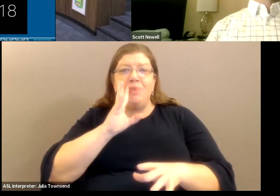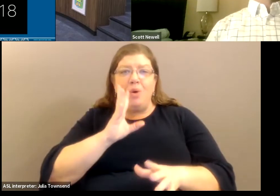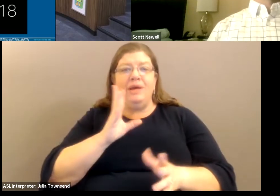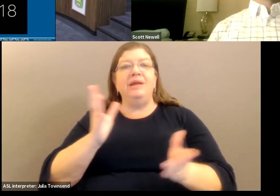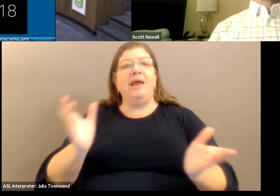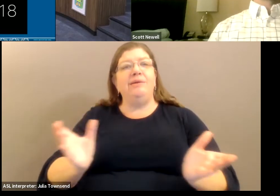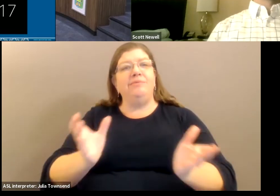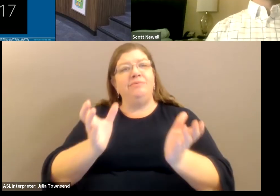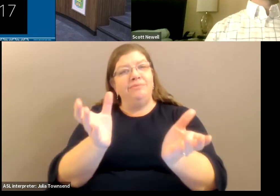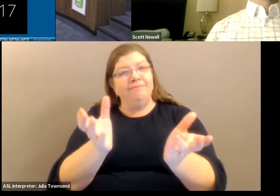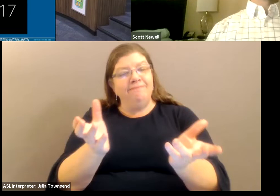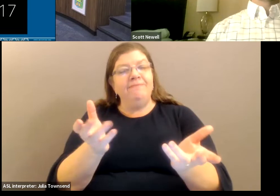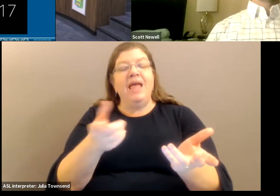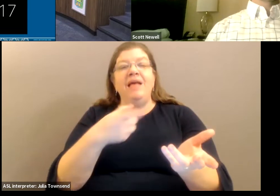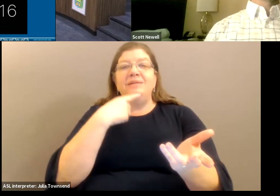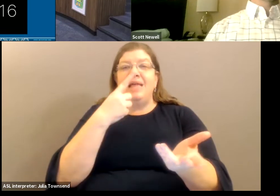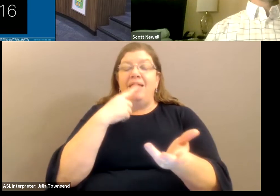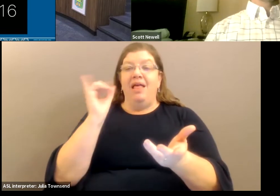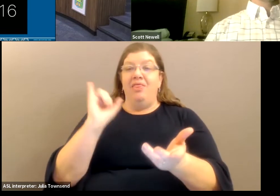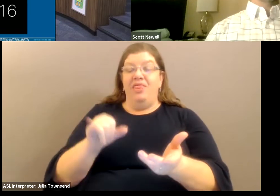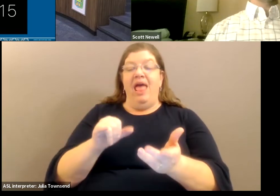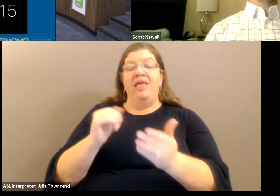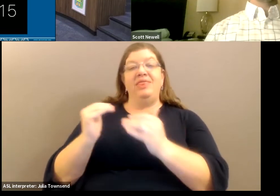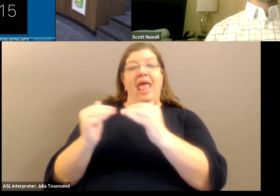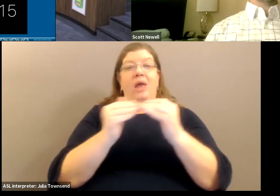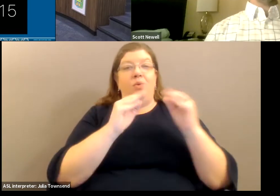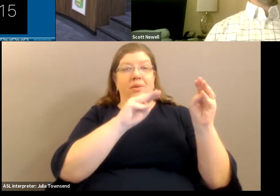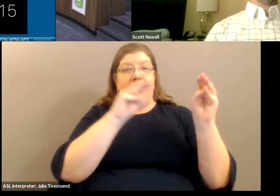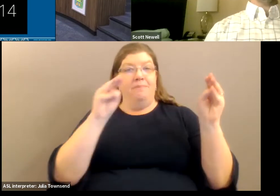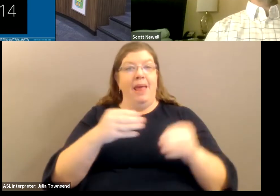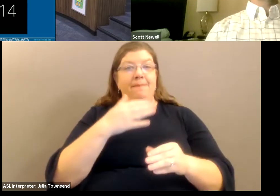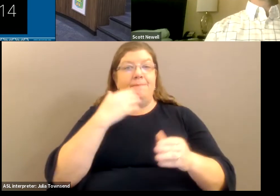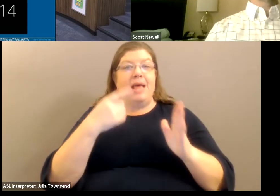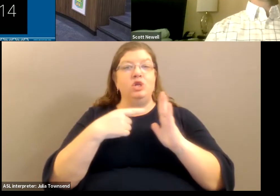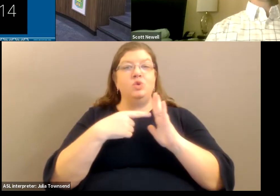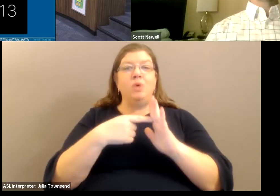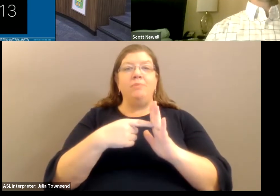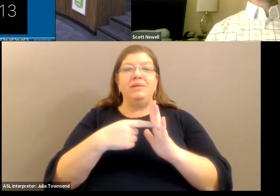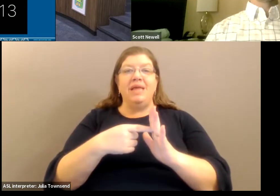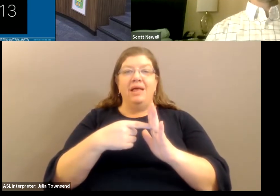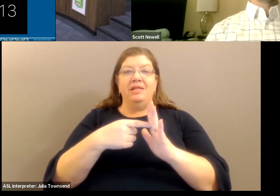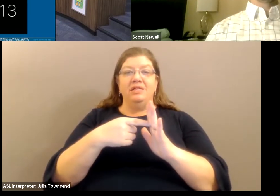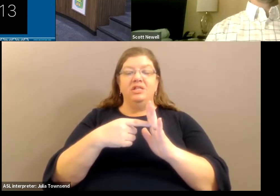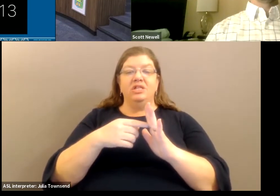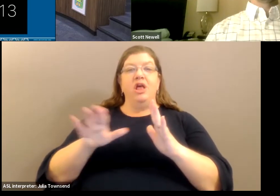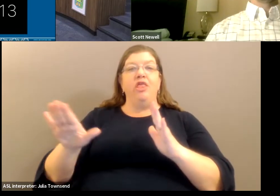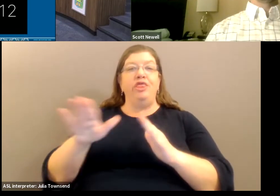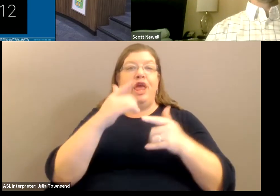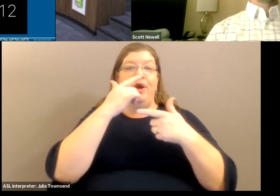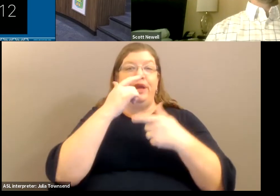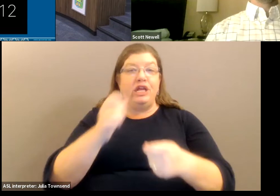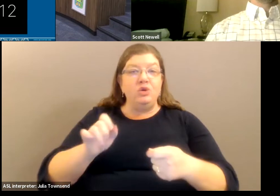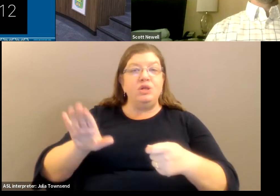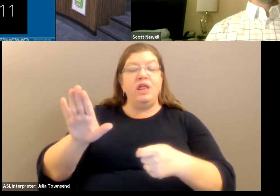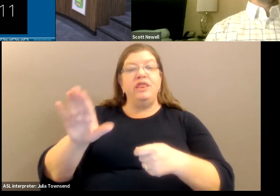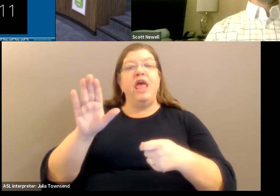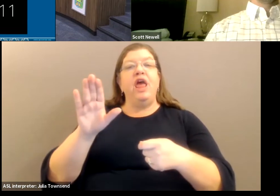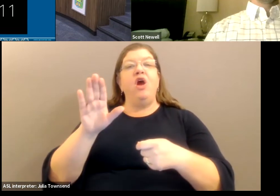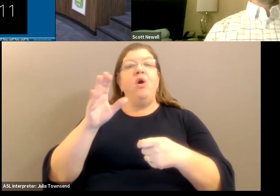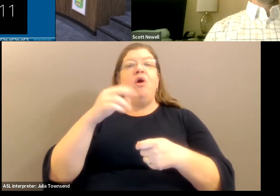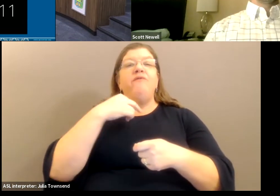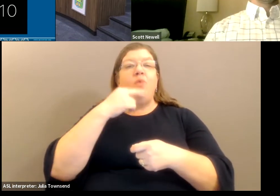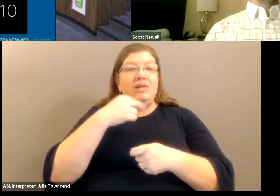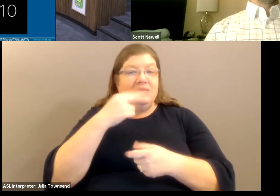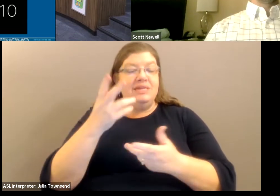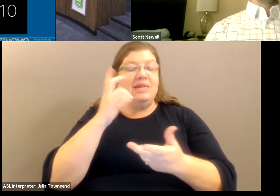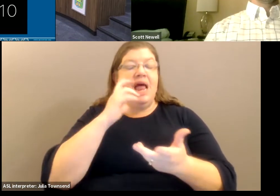have said that the equity map is the map that best represents their interests and voices. And I want